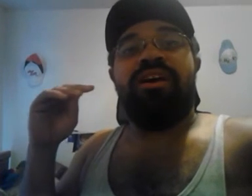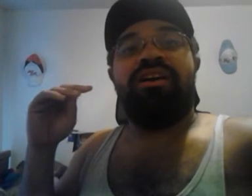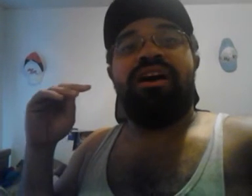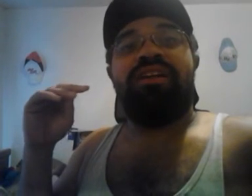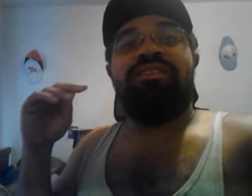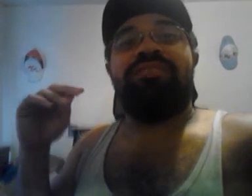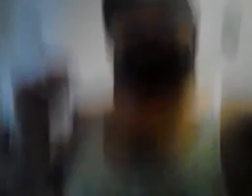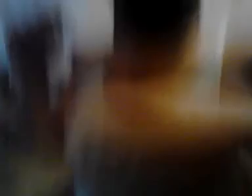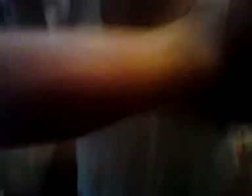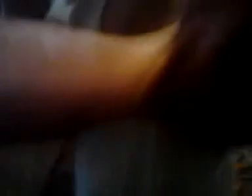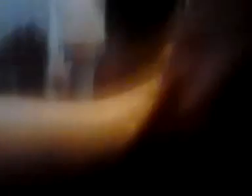Satanism.